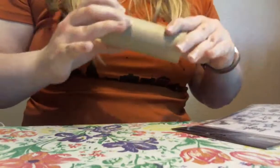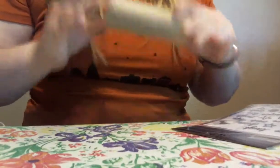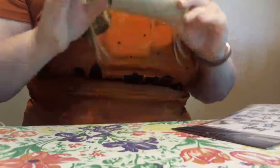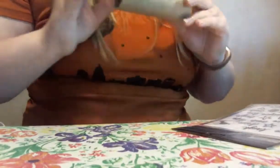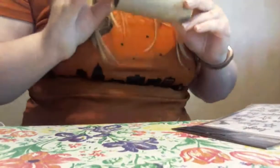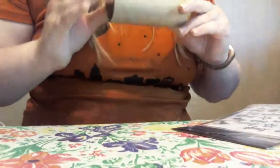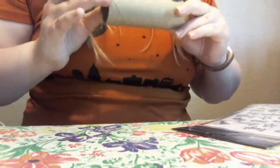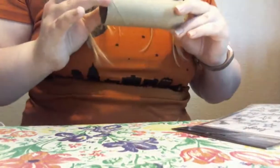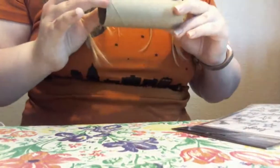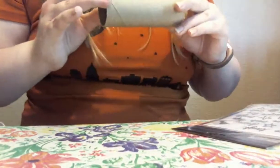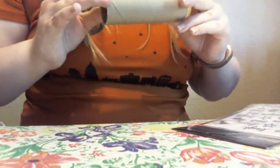as a reminder